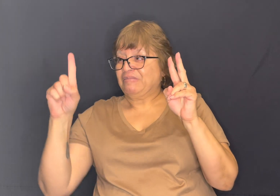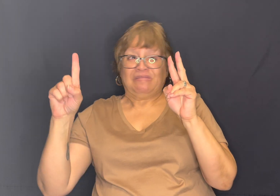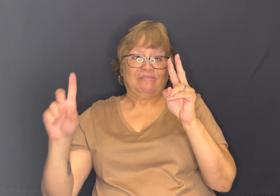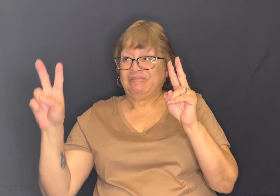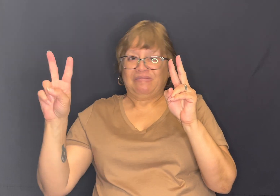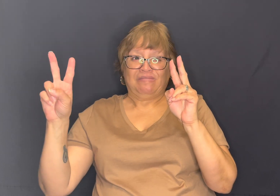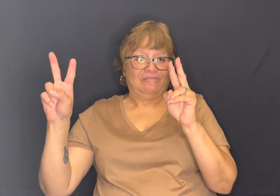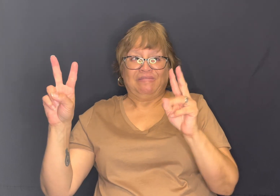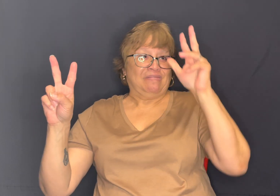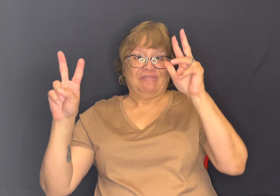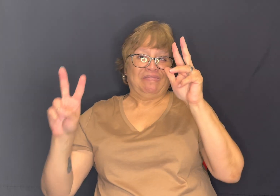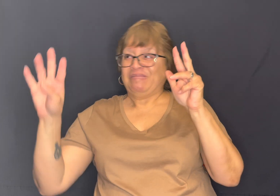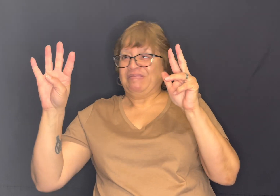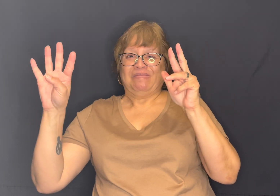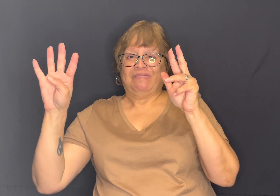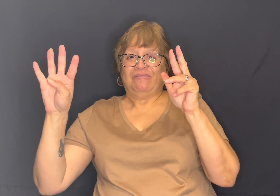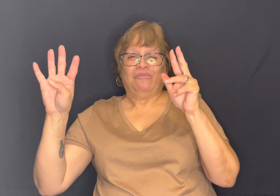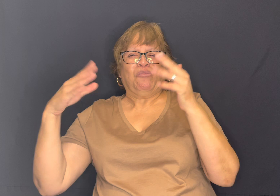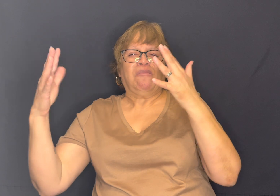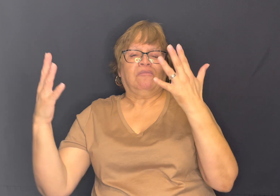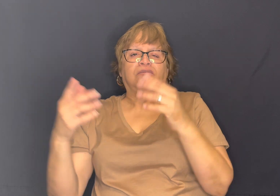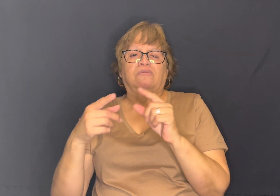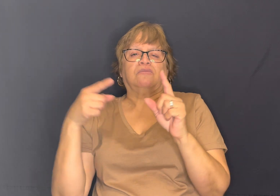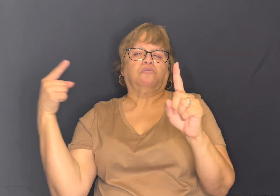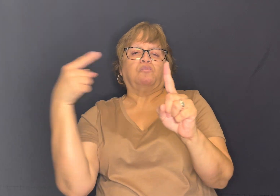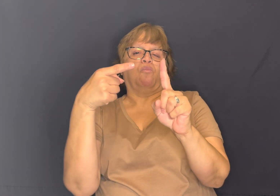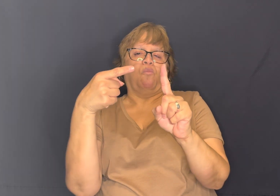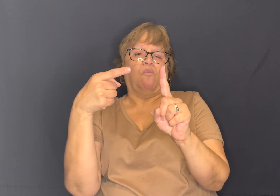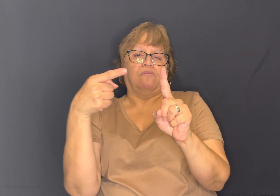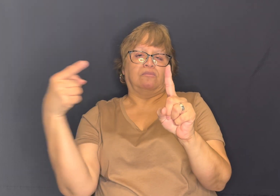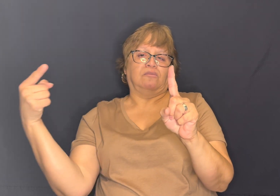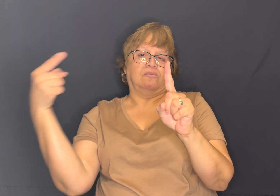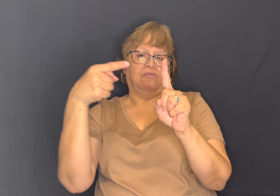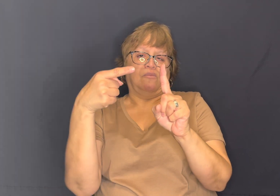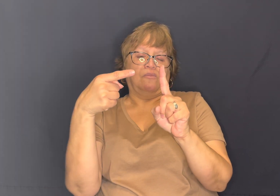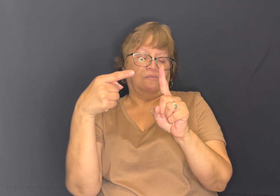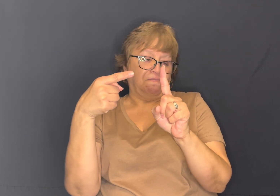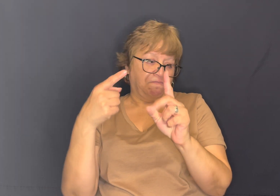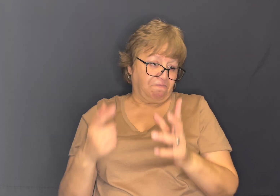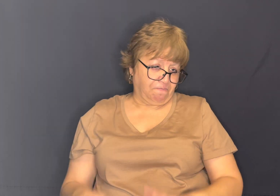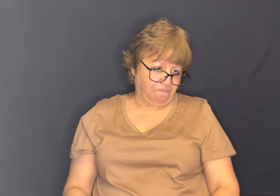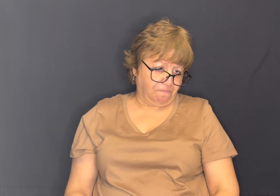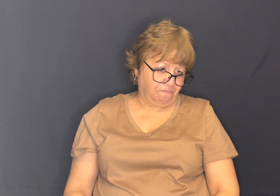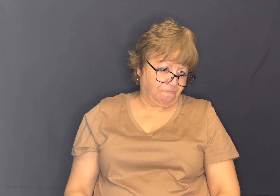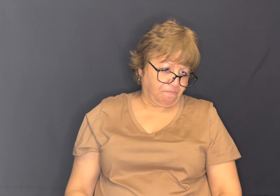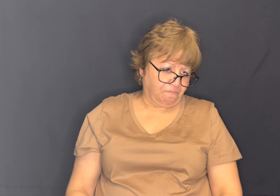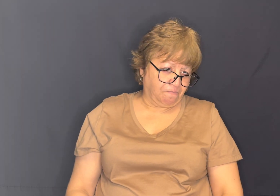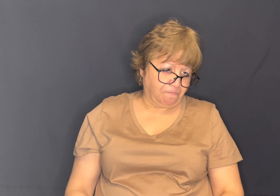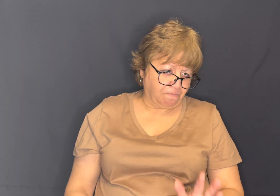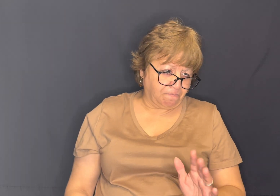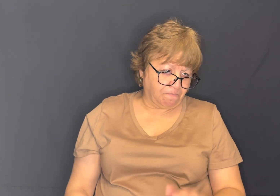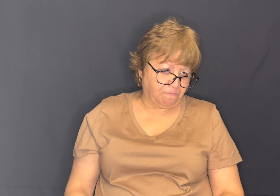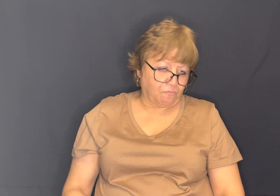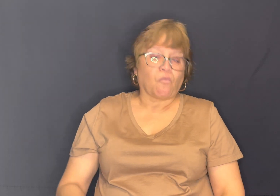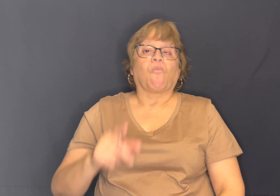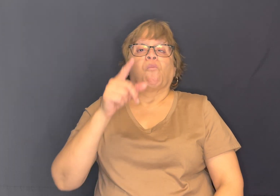2 points to 1 point. 3 to 4. So that's how you show the score, but then that's a sign for point.